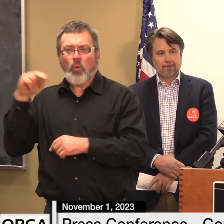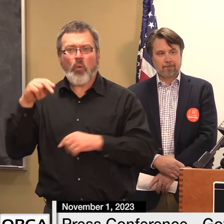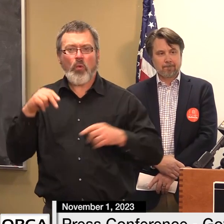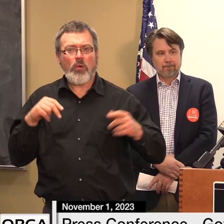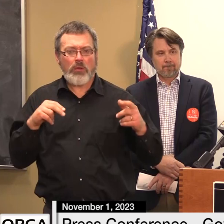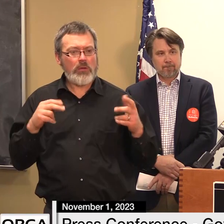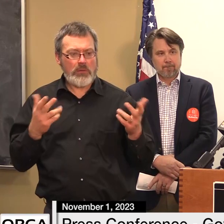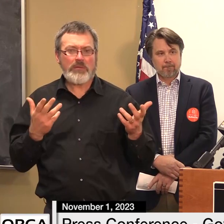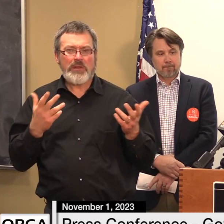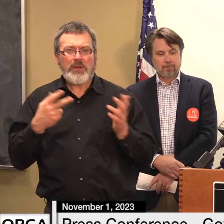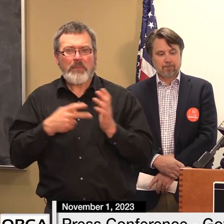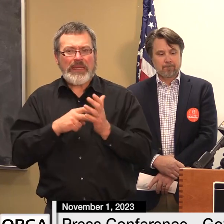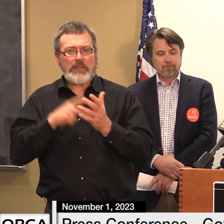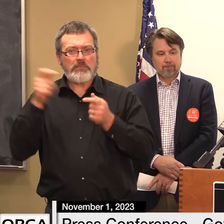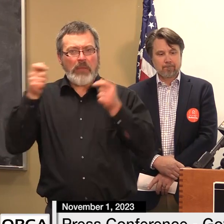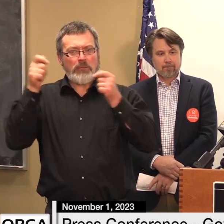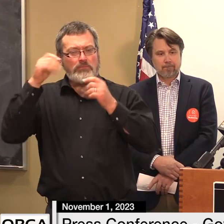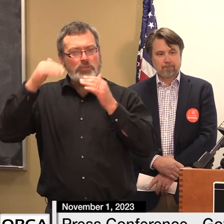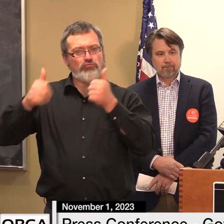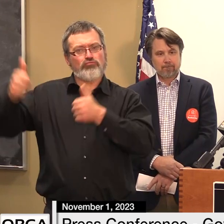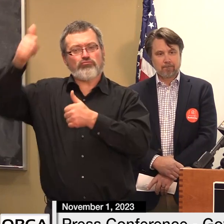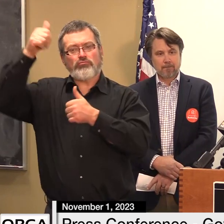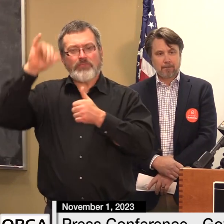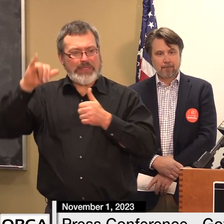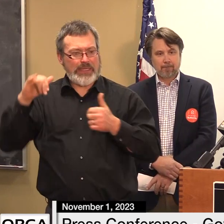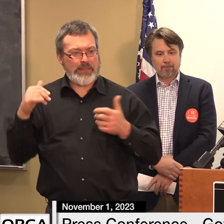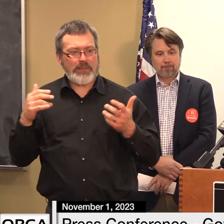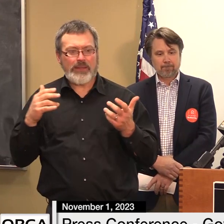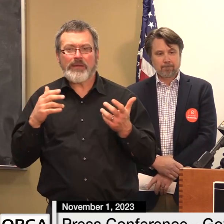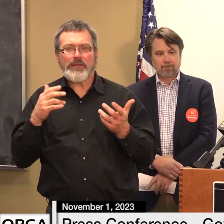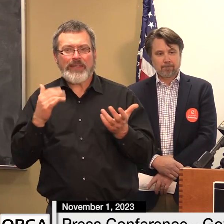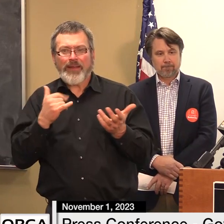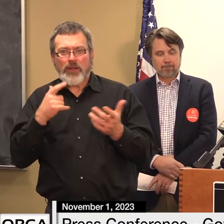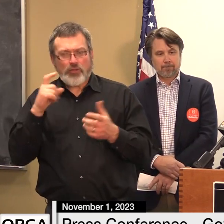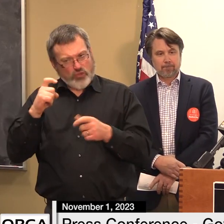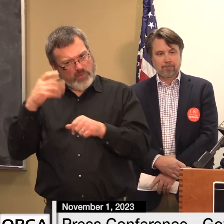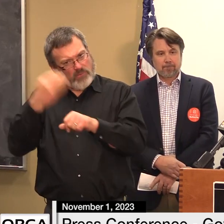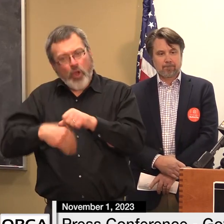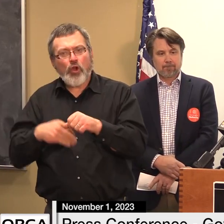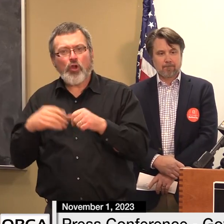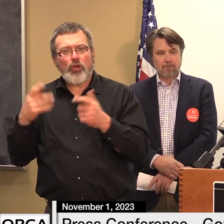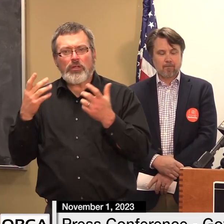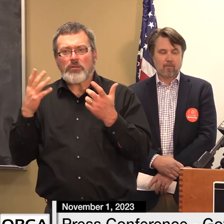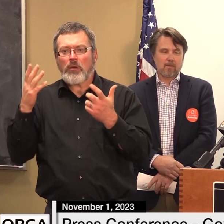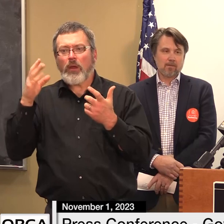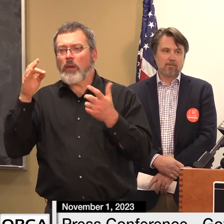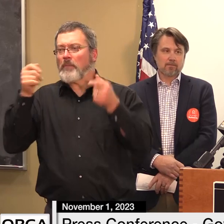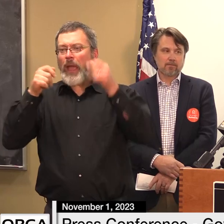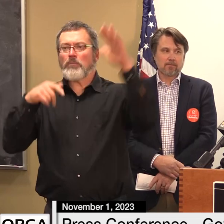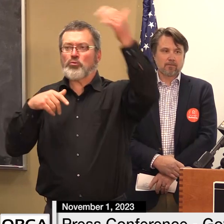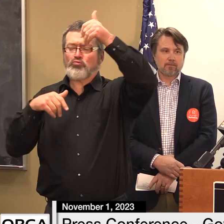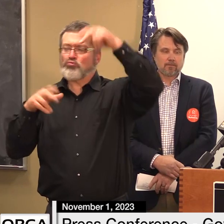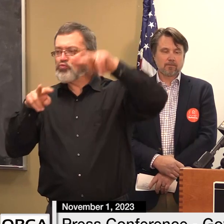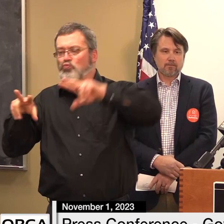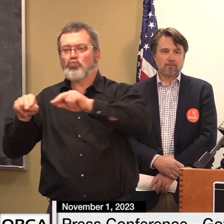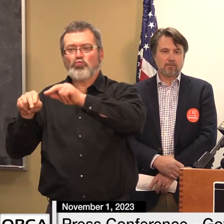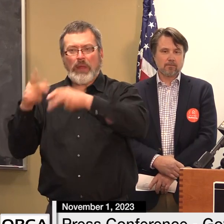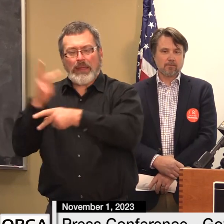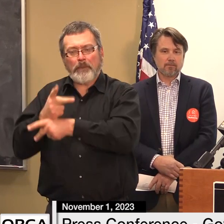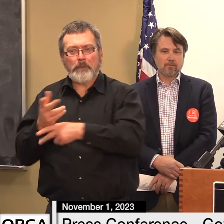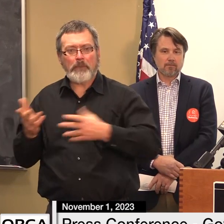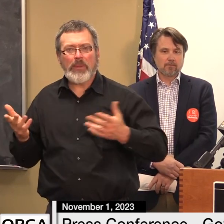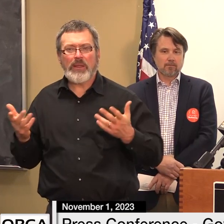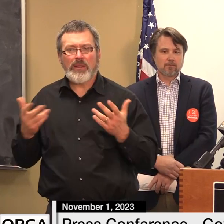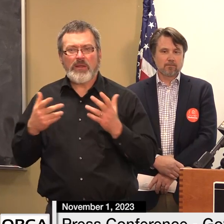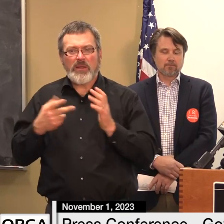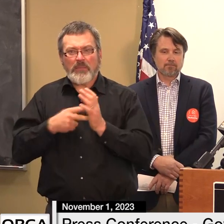was management. The decision to hire or fire him would have been up to the administration, and so it would have been the decision